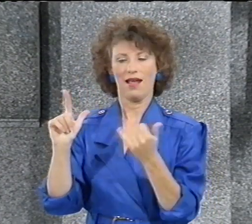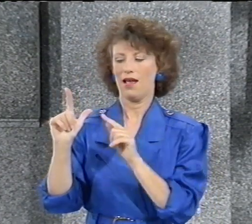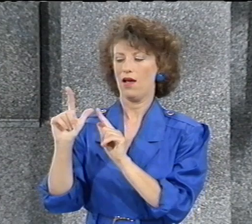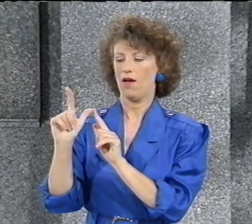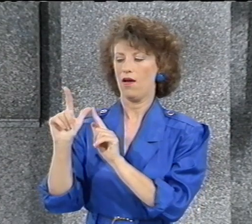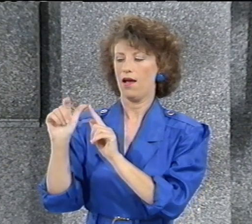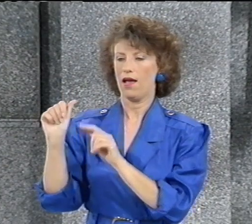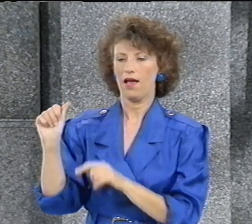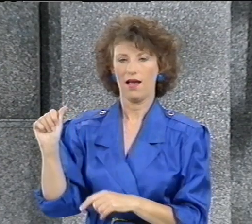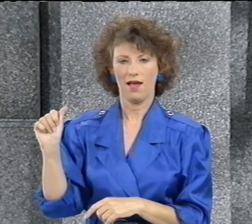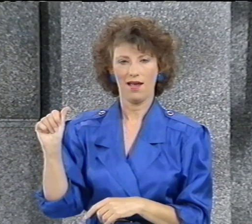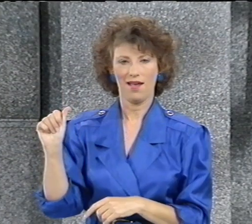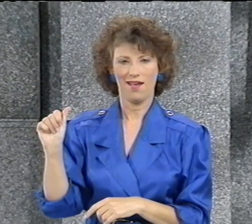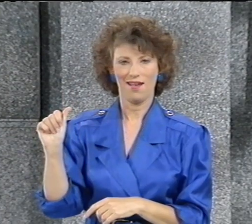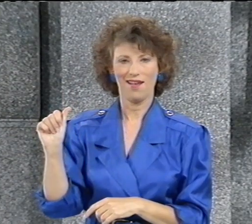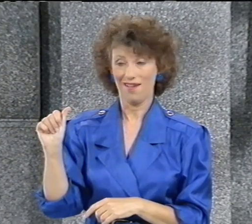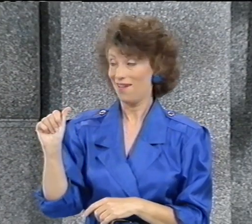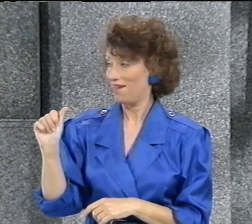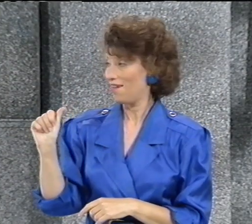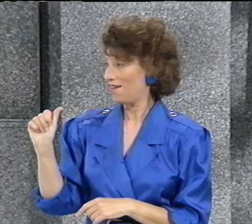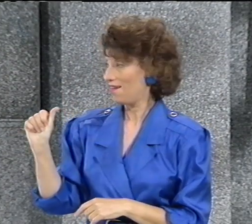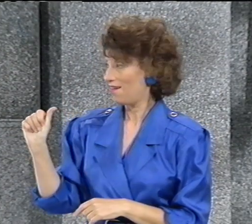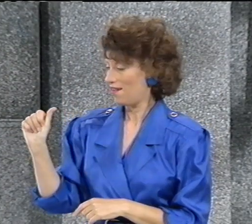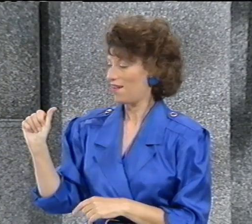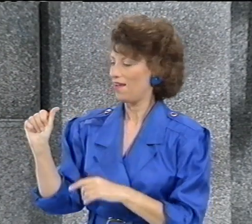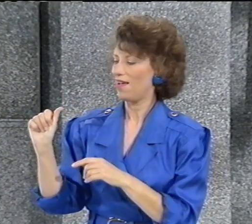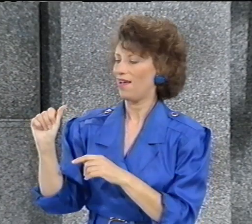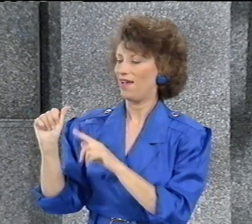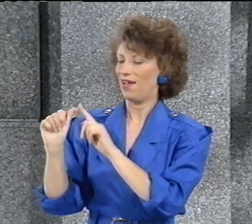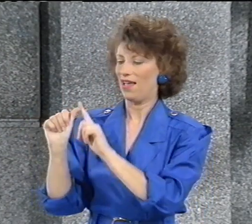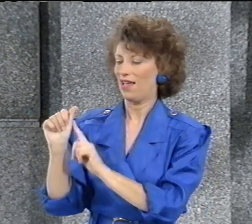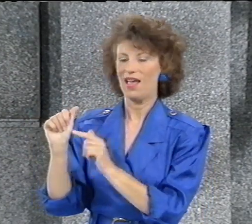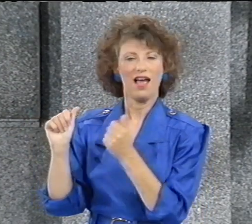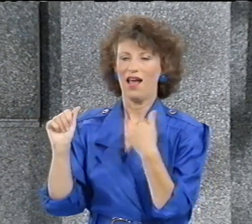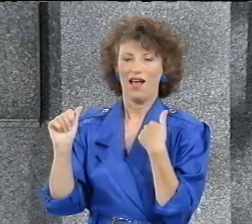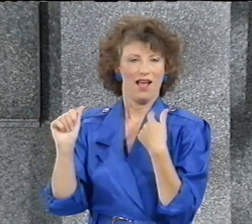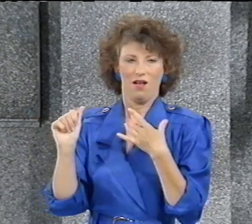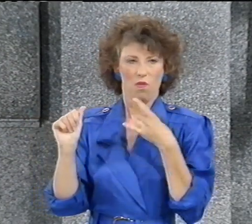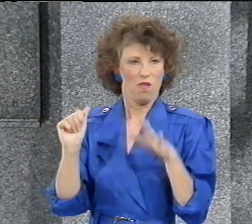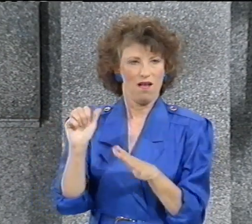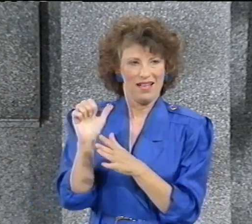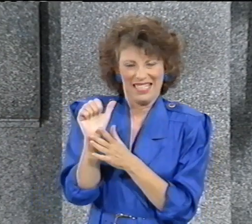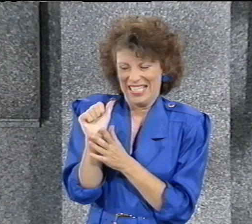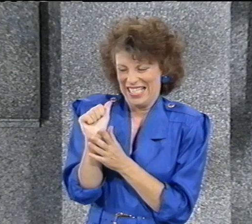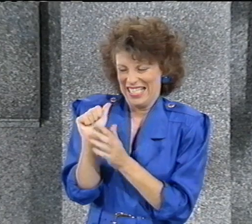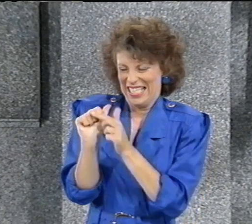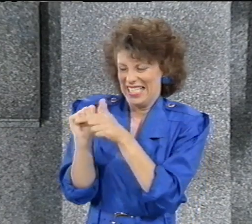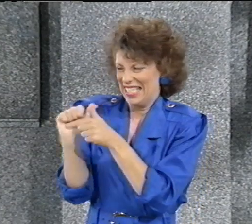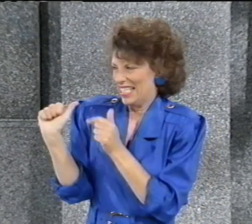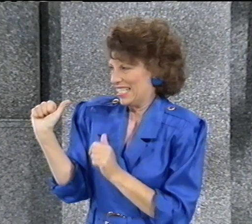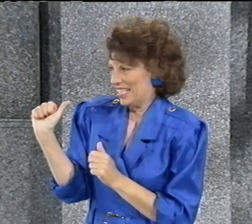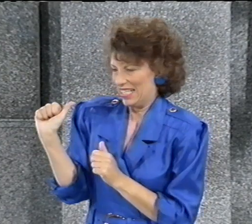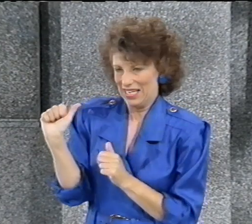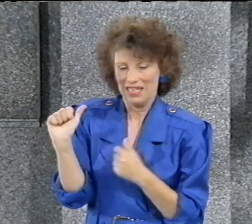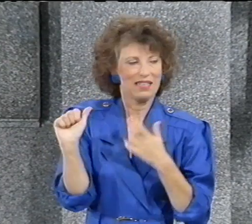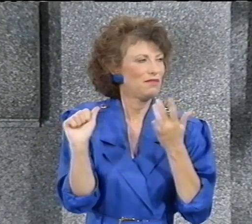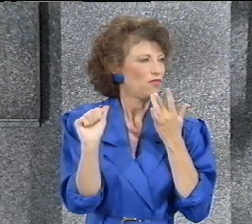those fingers there and drop your index finger to make the letter A and have all your nails showing. I don't want a